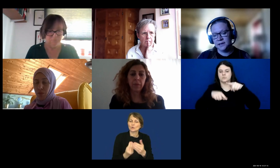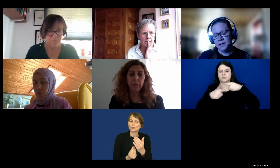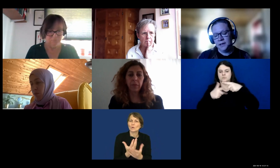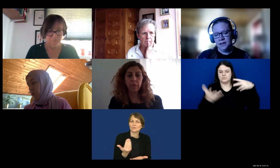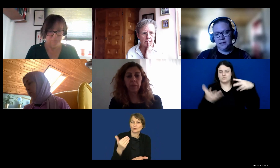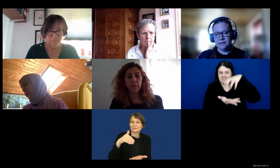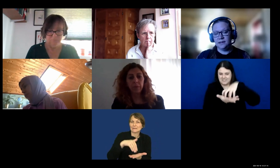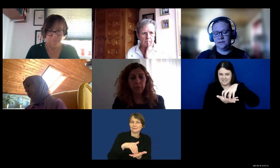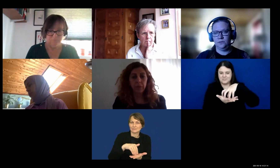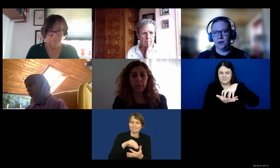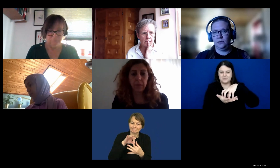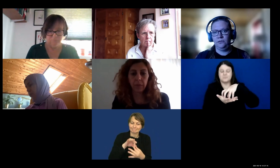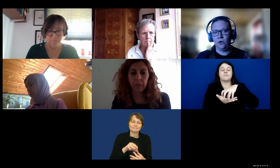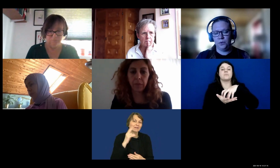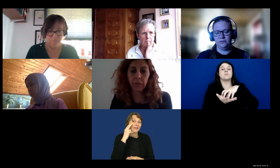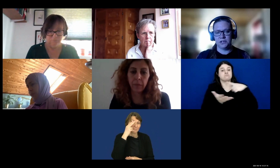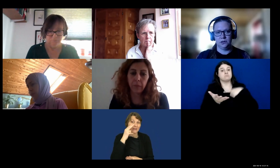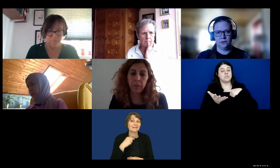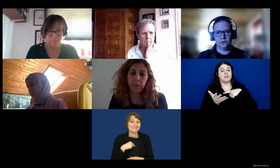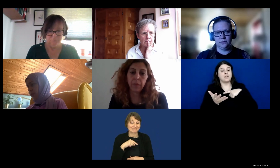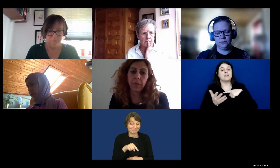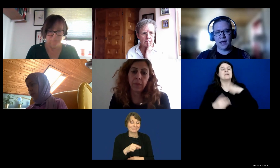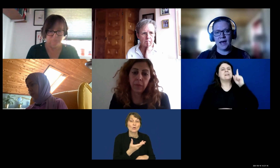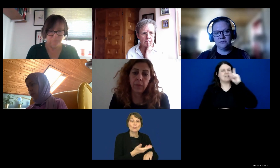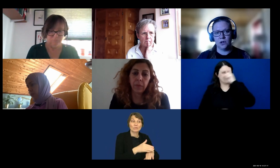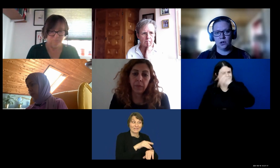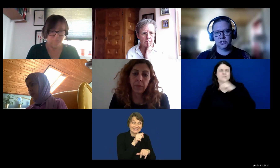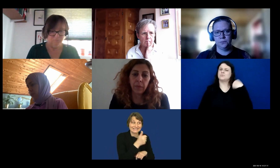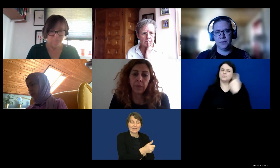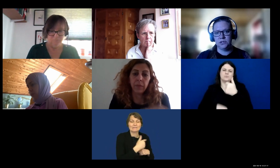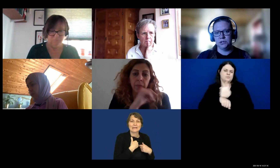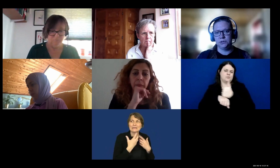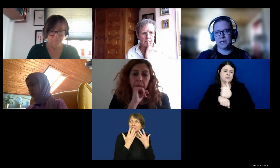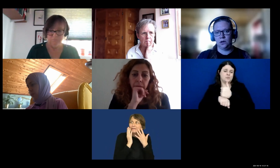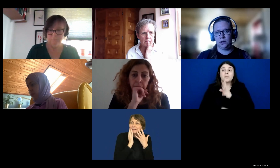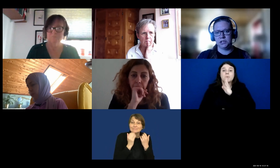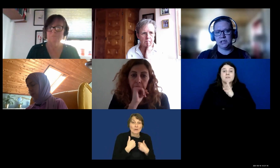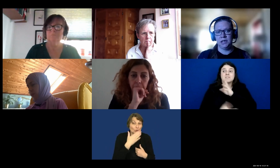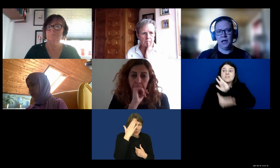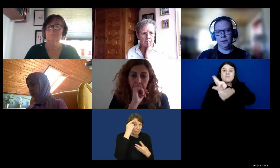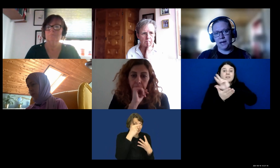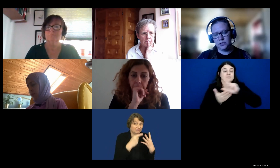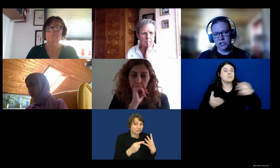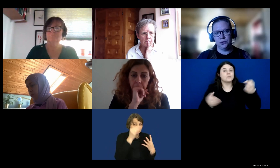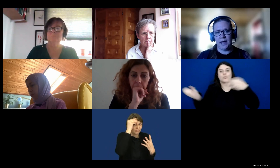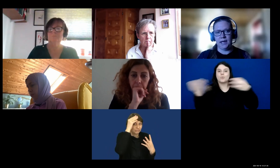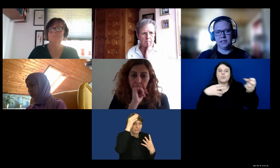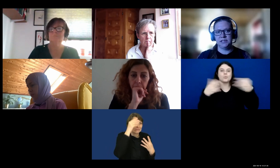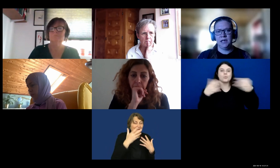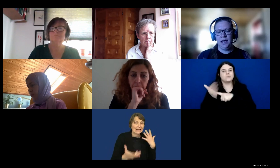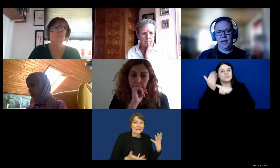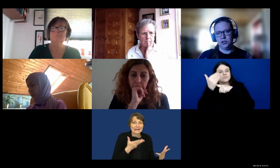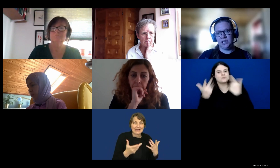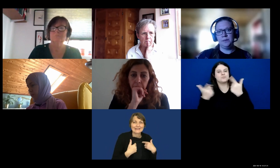that this is a struggle for professionals also to have knowledge about new technology, about new